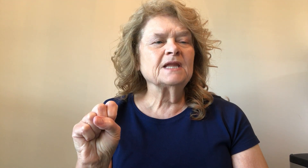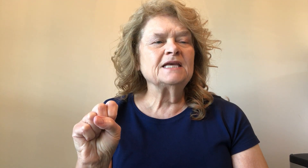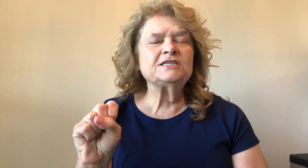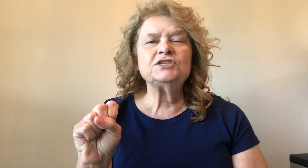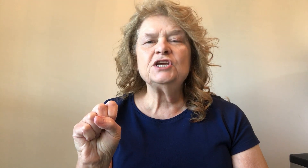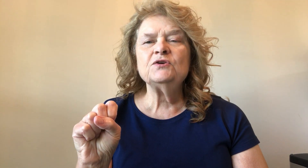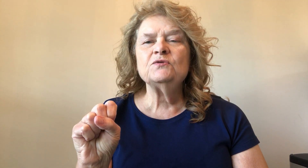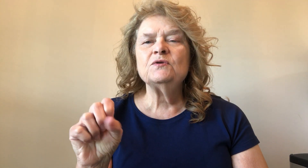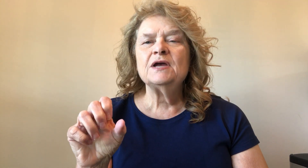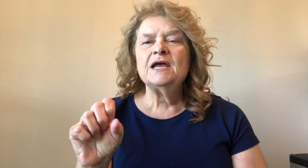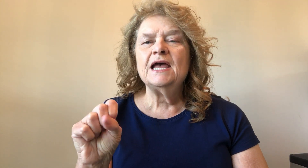Stew,